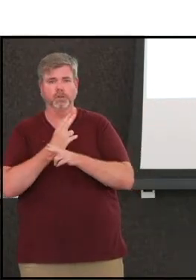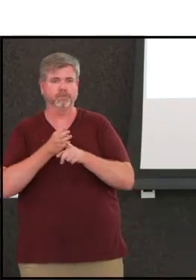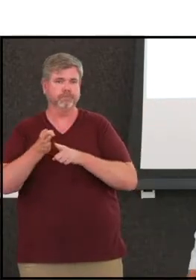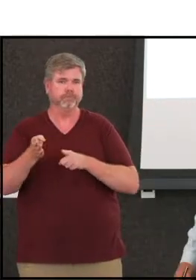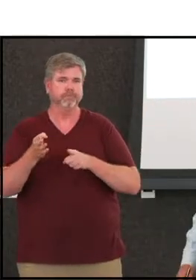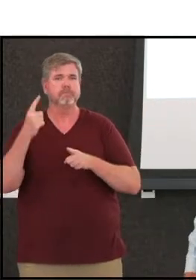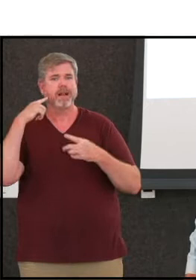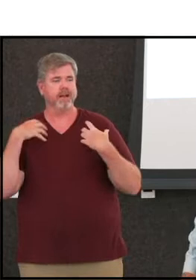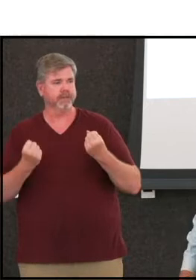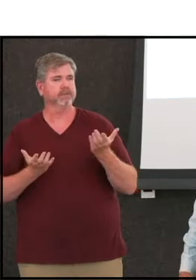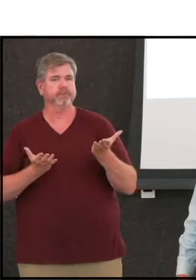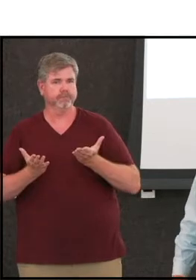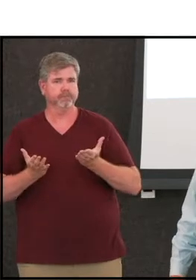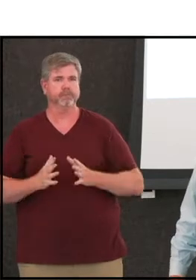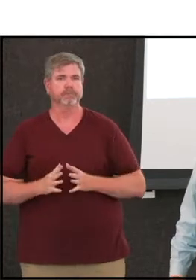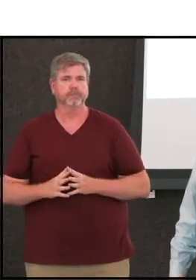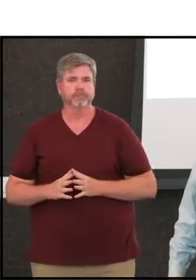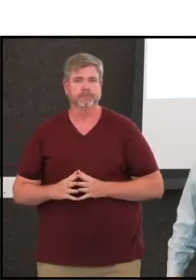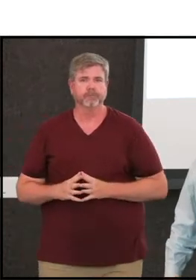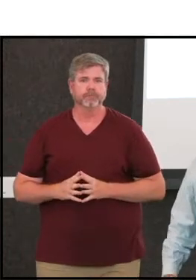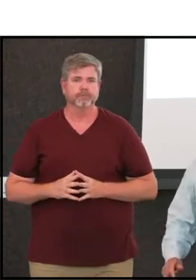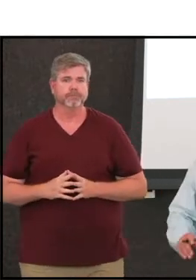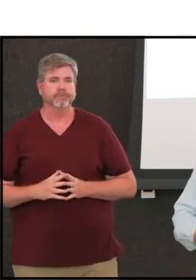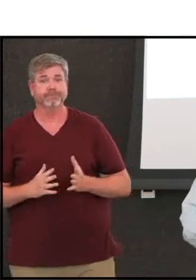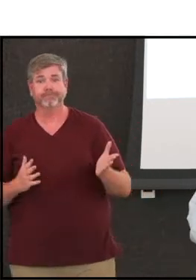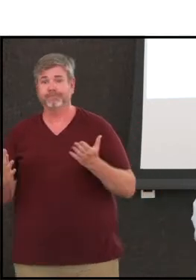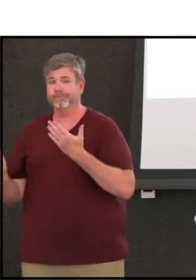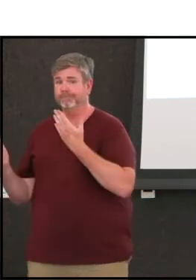Thank you, Supervisor Sanchez, for having us here.